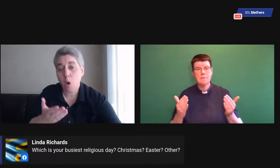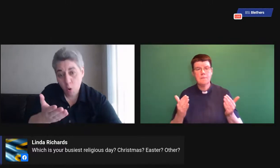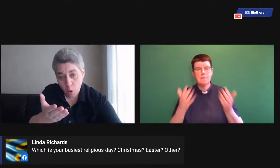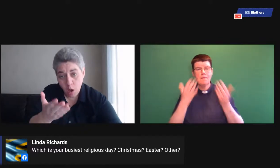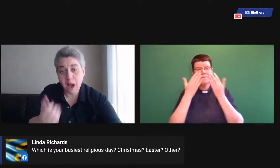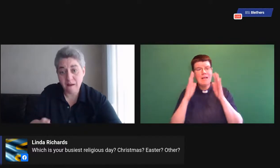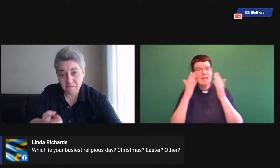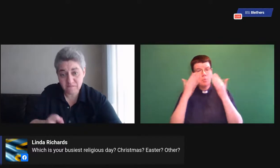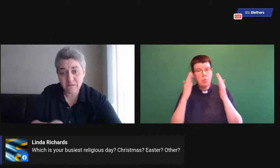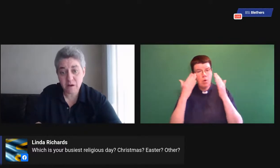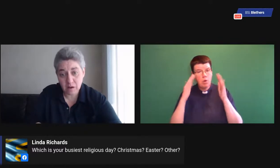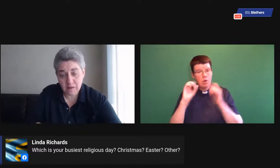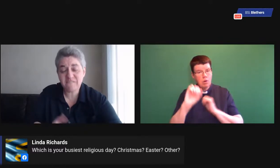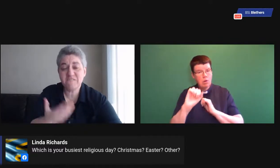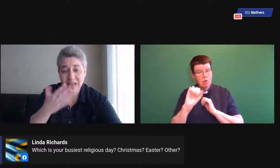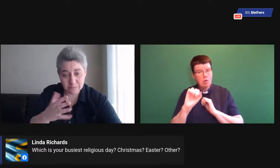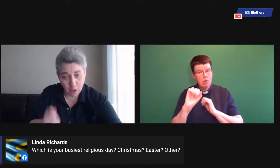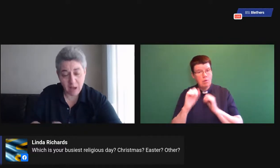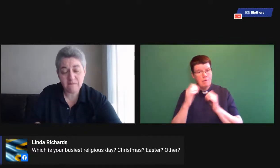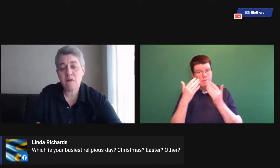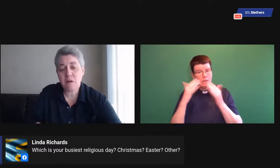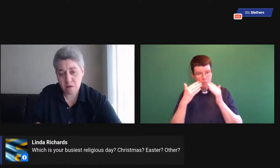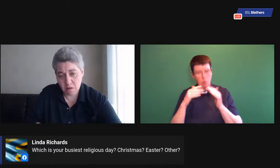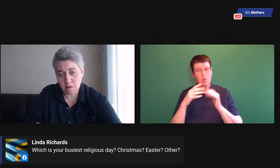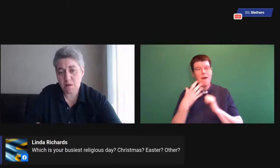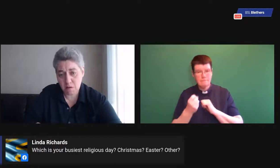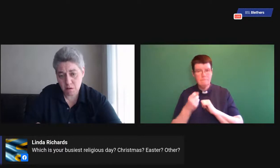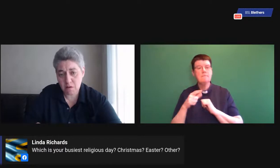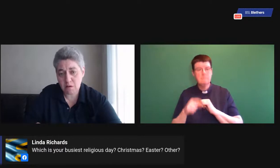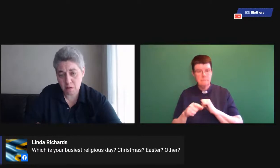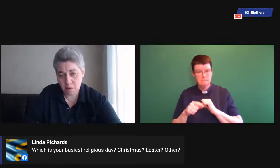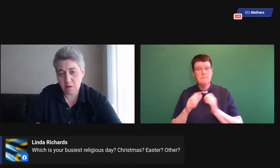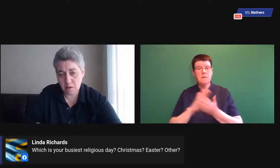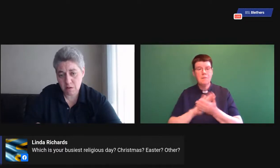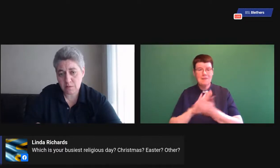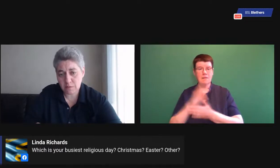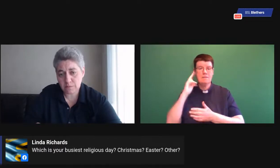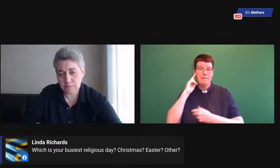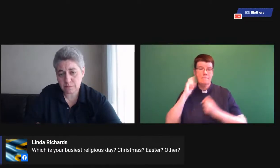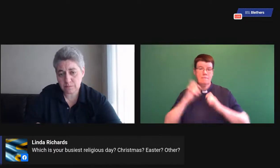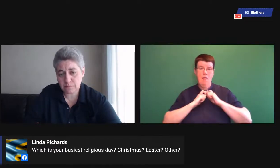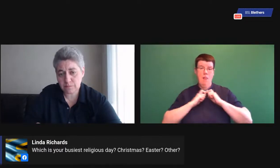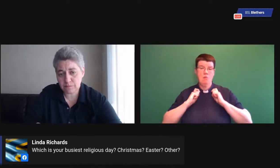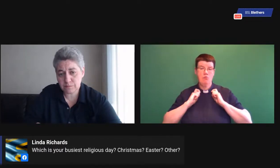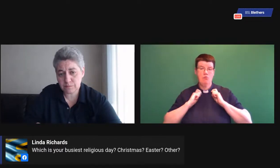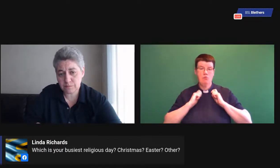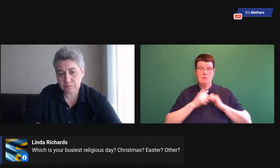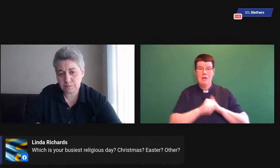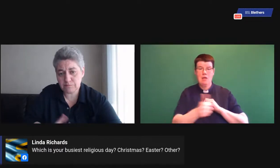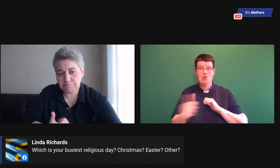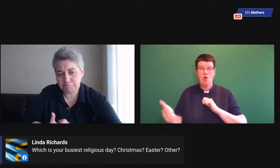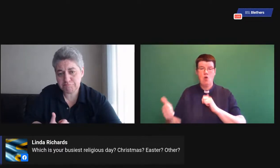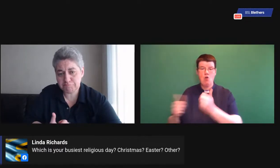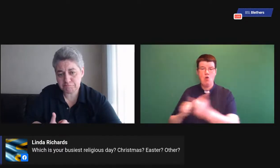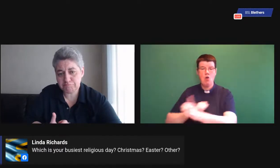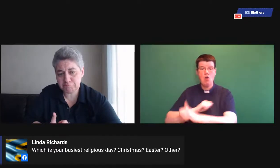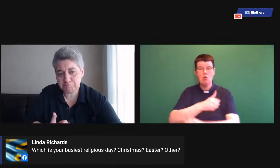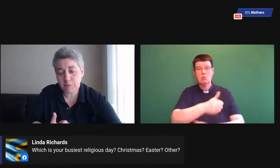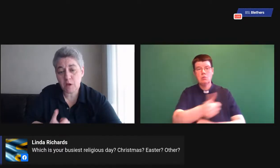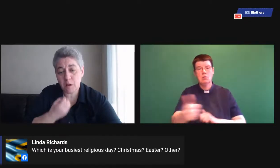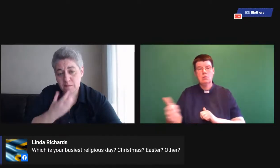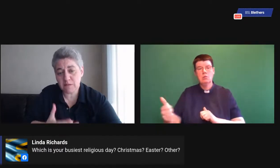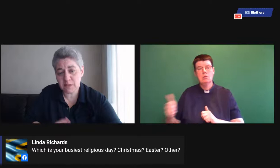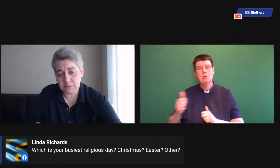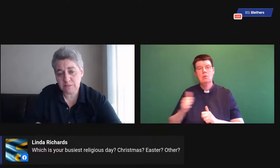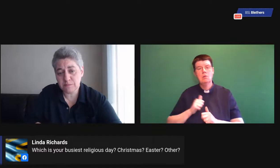uh, a Zoom. No, no, no, no, no. We had the BSL Facebook. No, no, we did have the internet, and we do some sort of